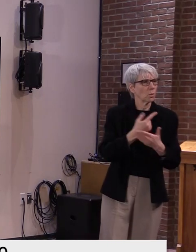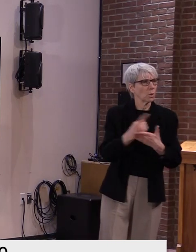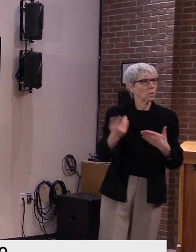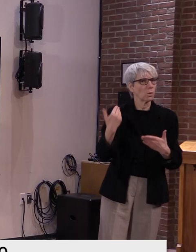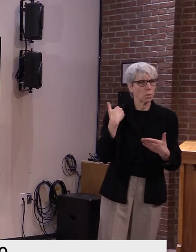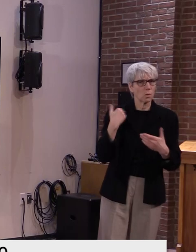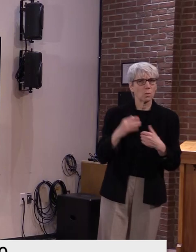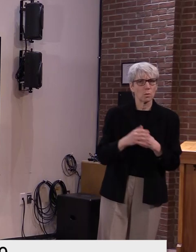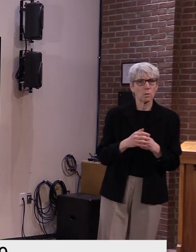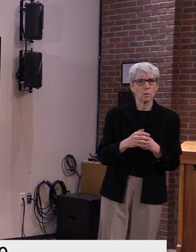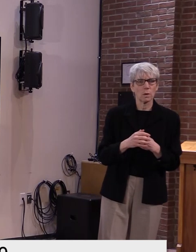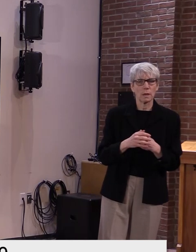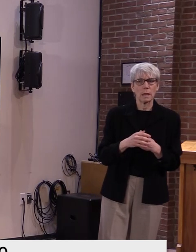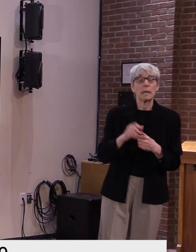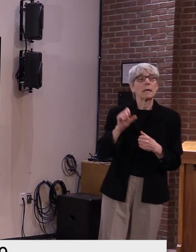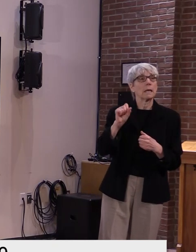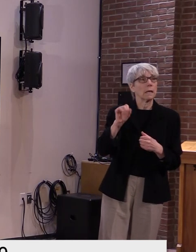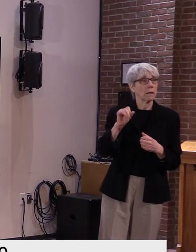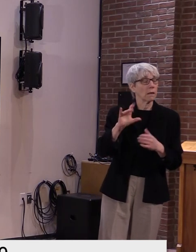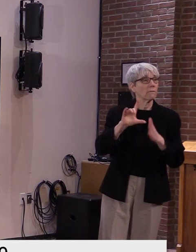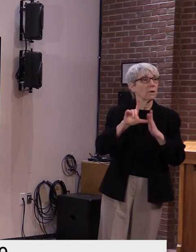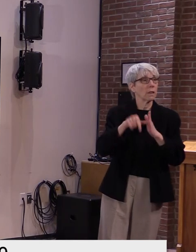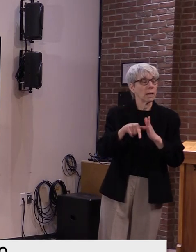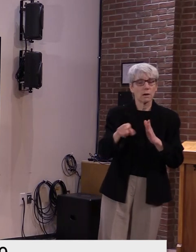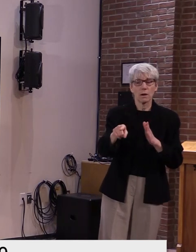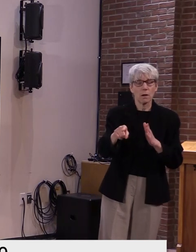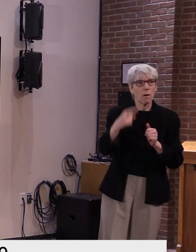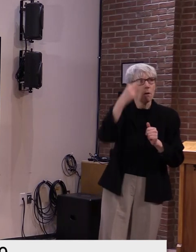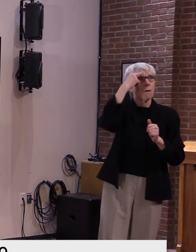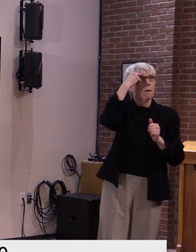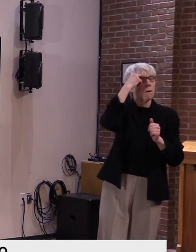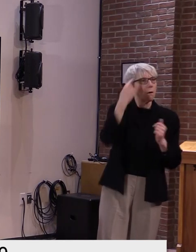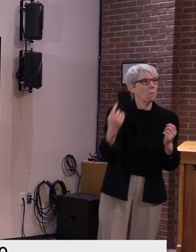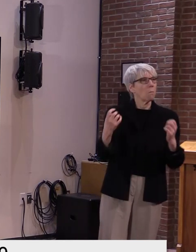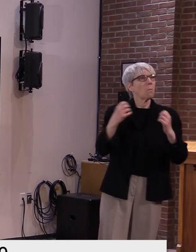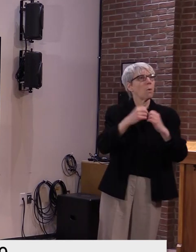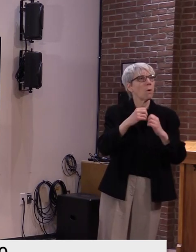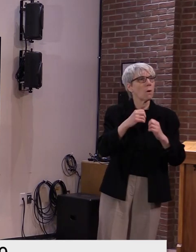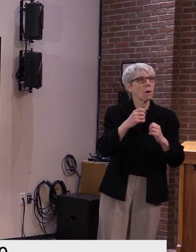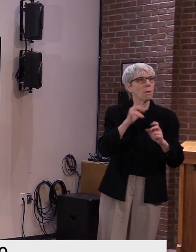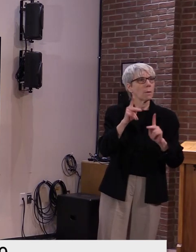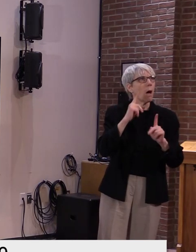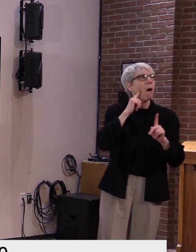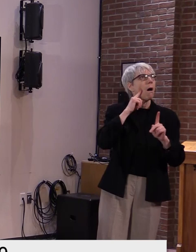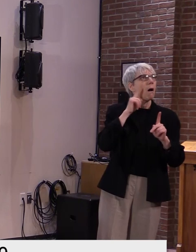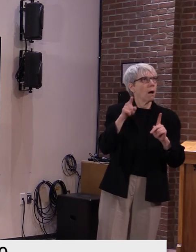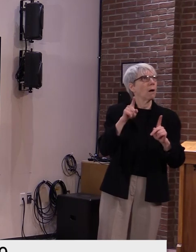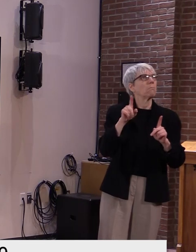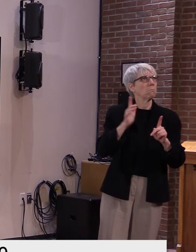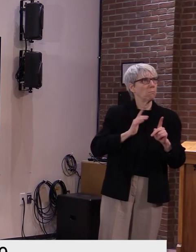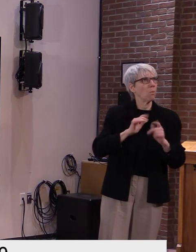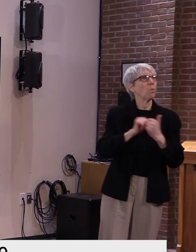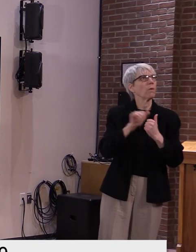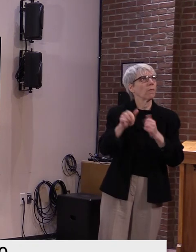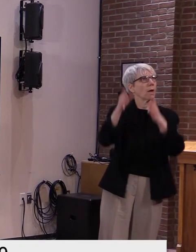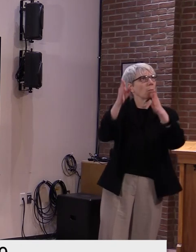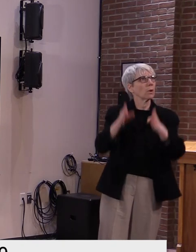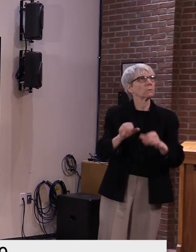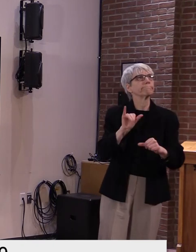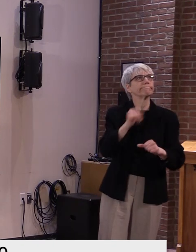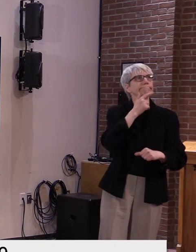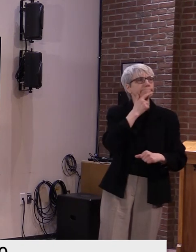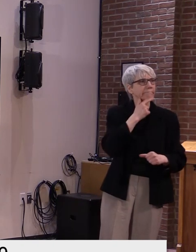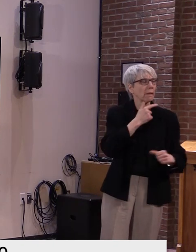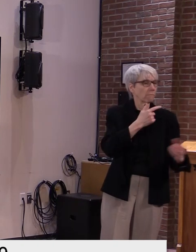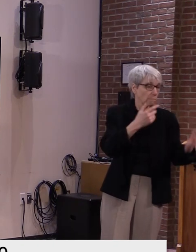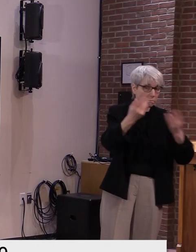got input after our press release was released, telling others that they may have